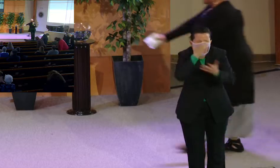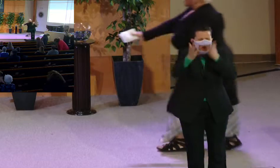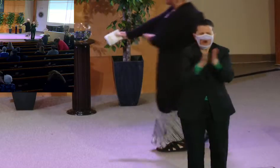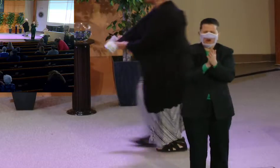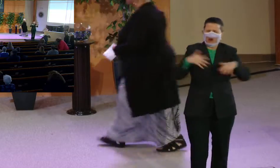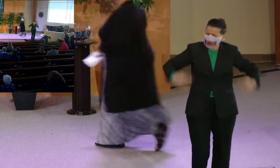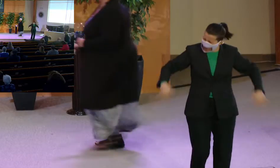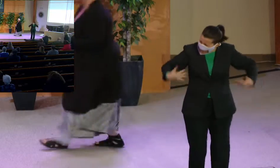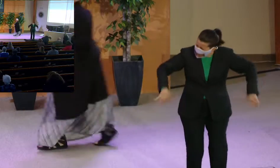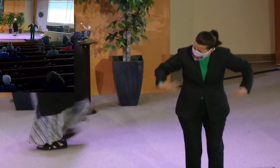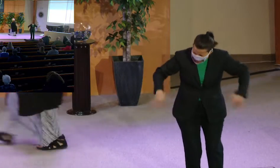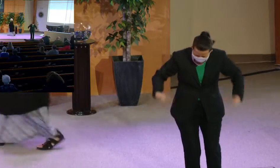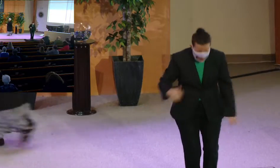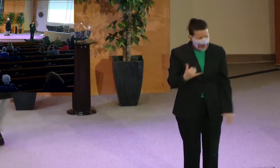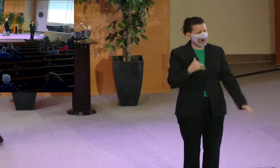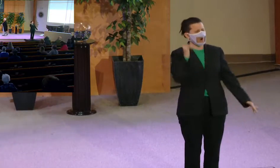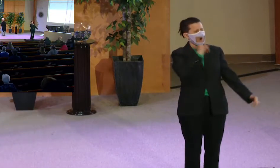goodness, oh my goodness.